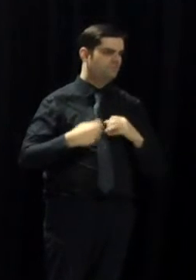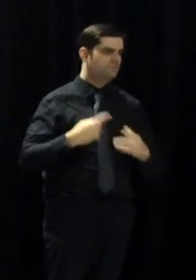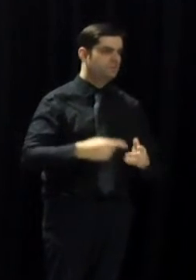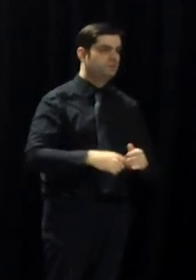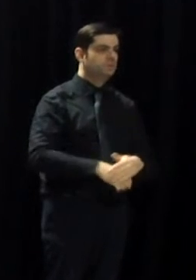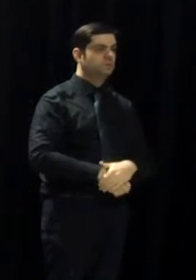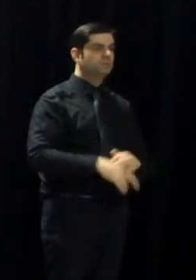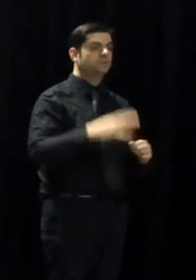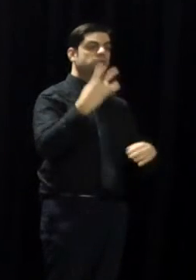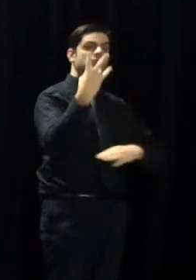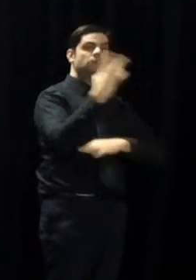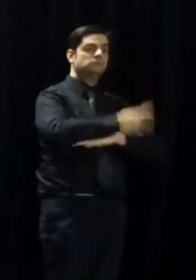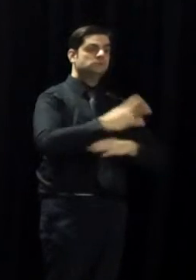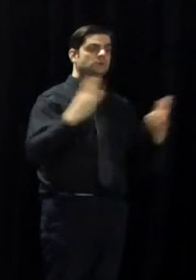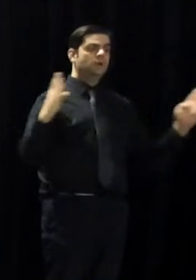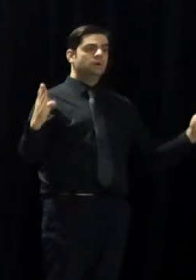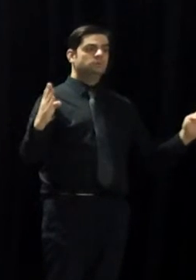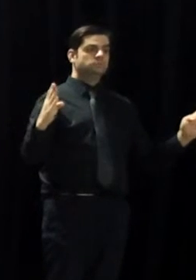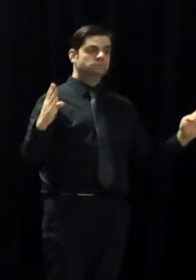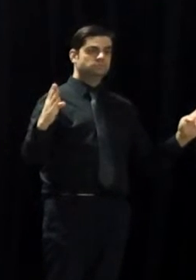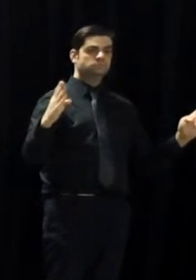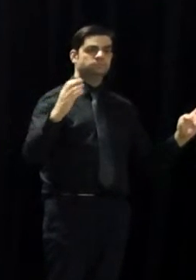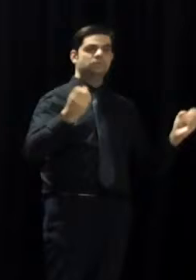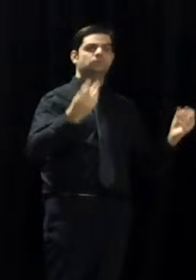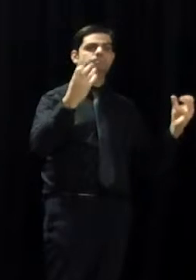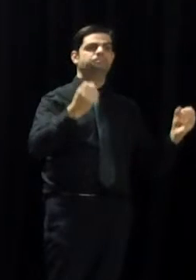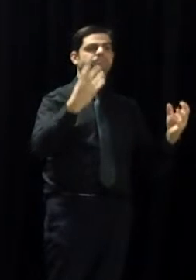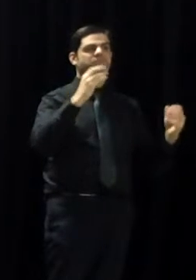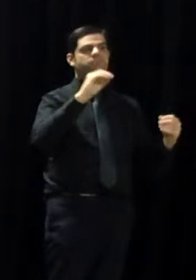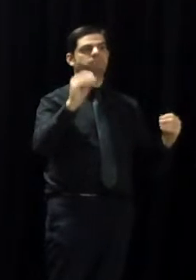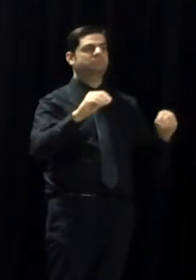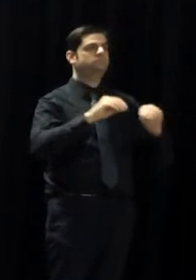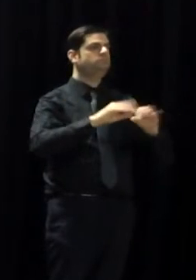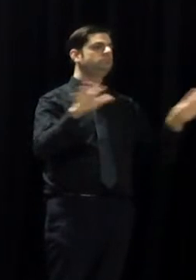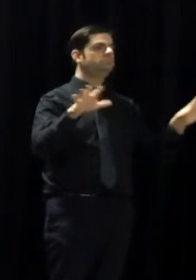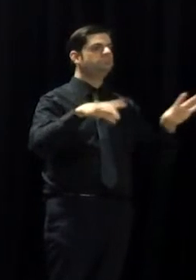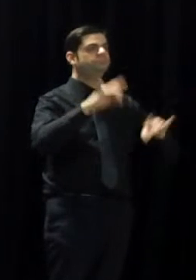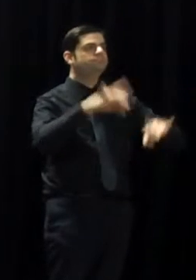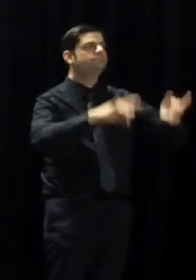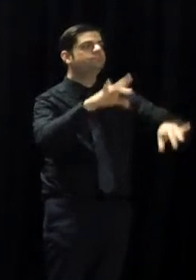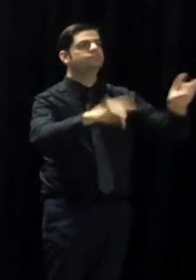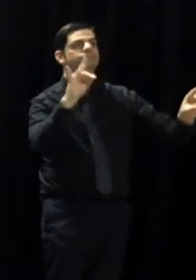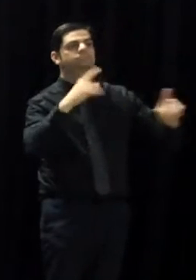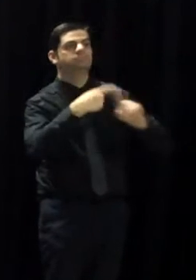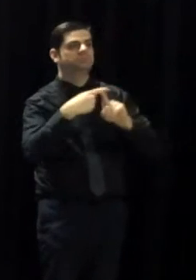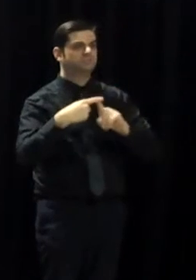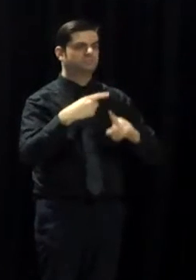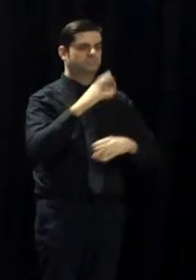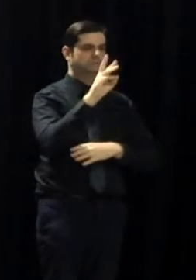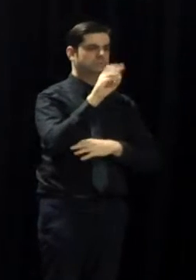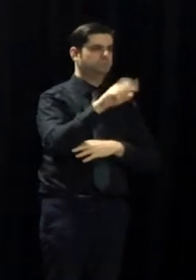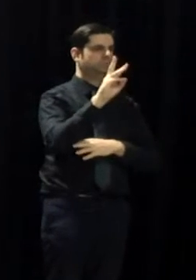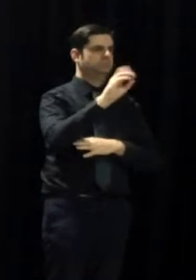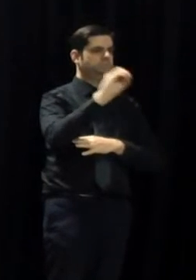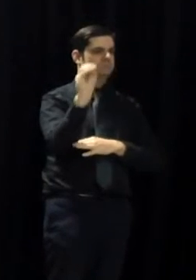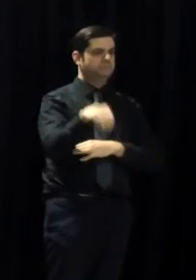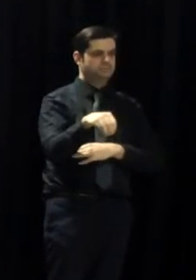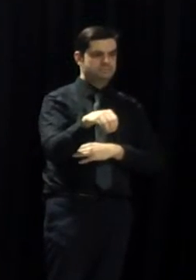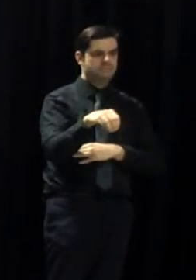We continue to test and try to identify the virus. Looking